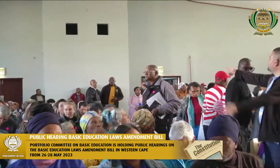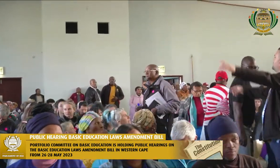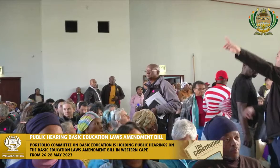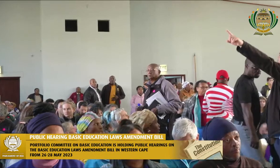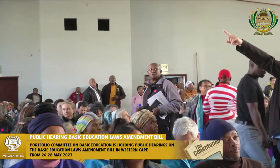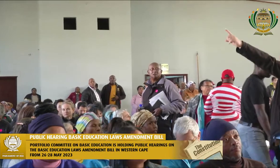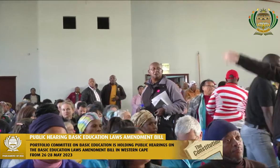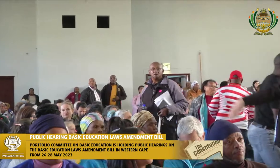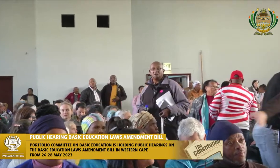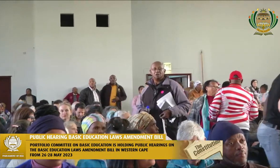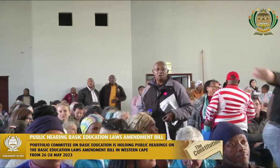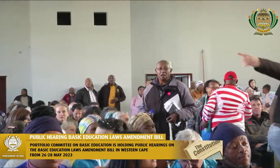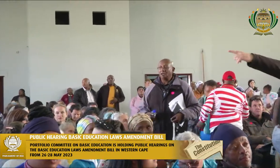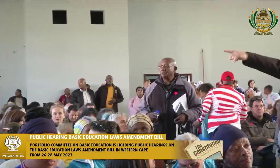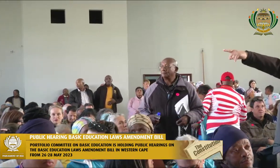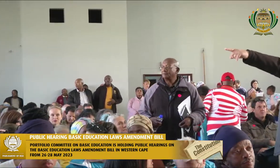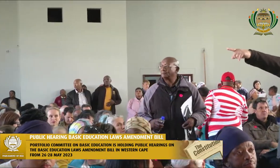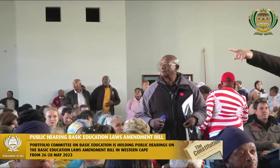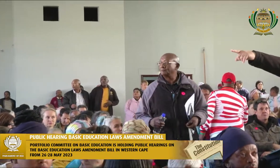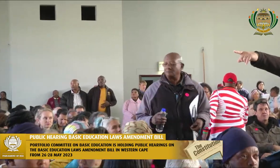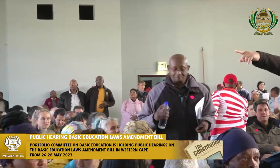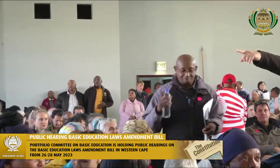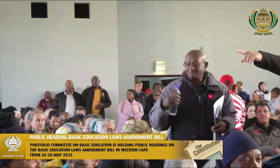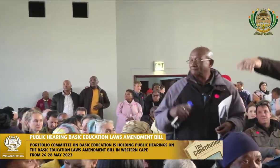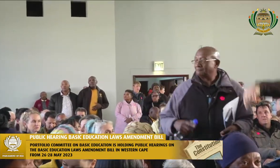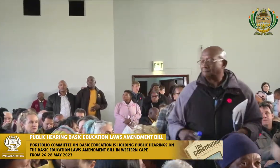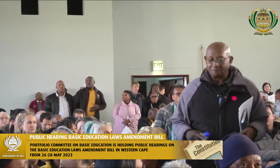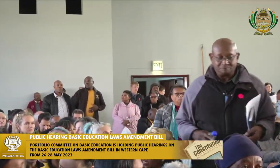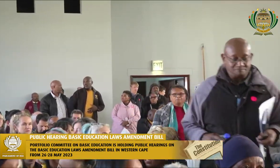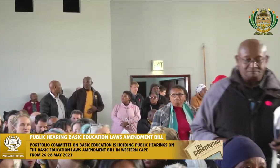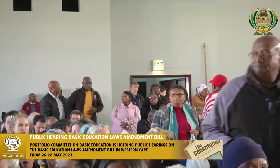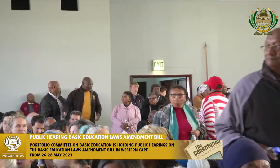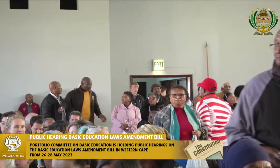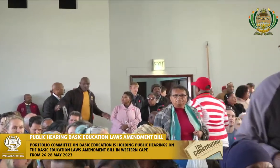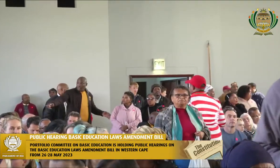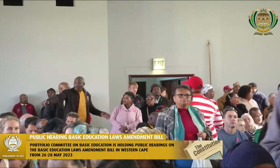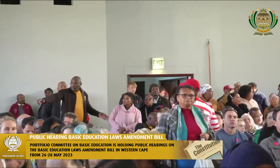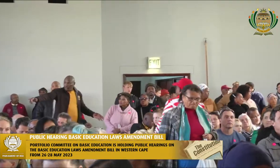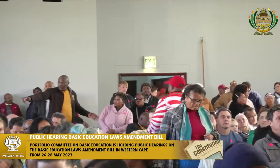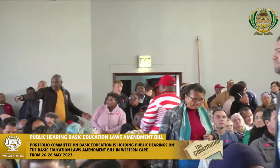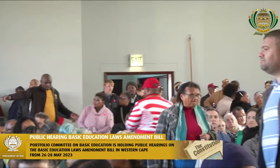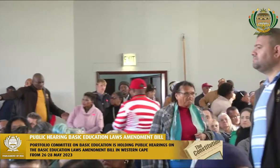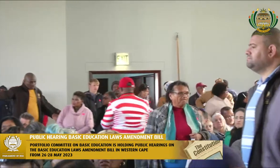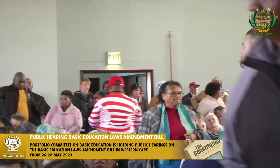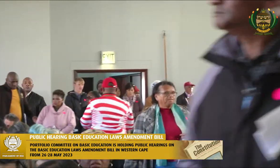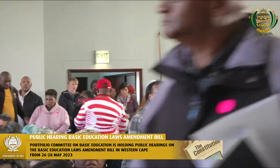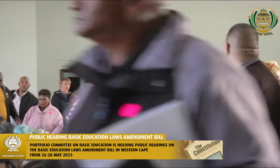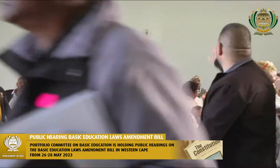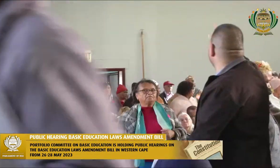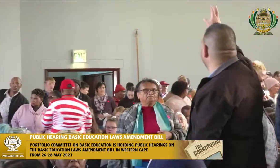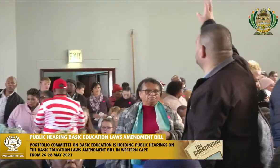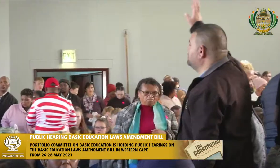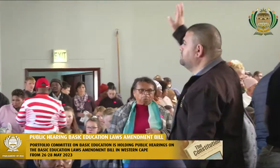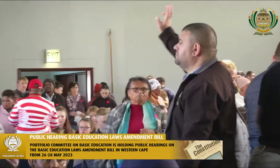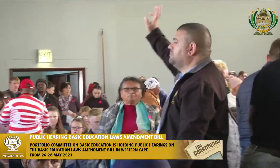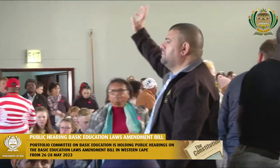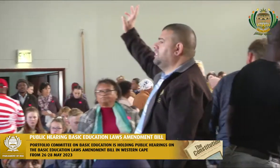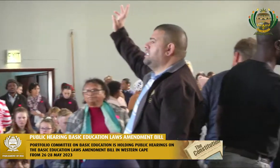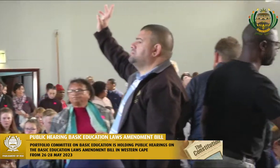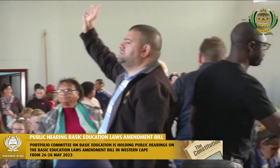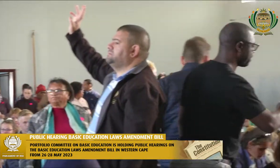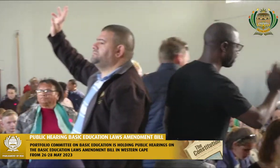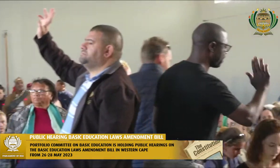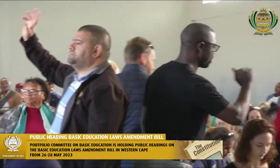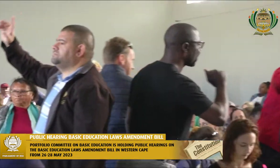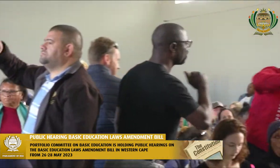But for those who don't have chairs, there is still about two hands.